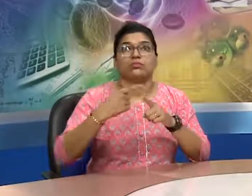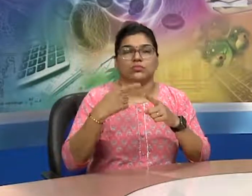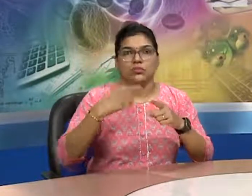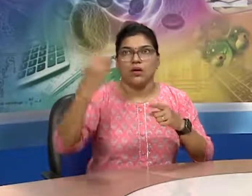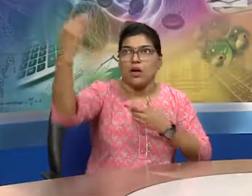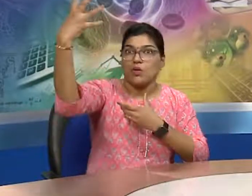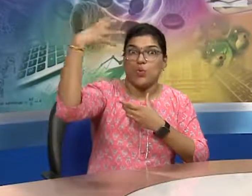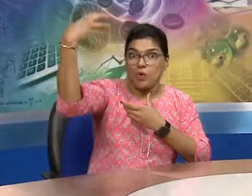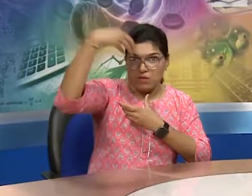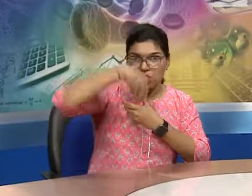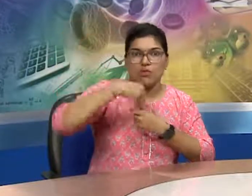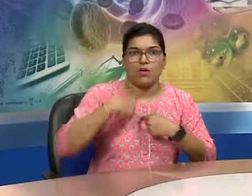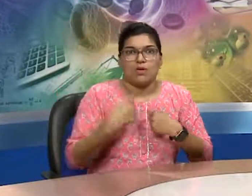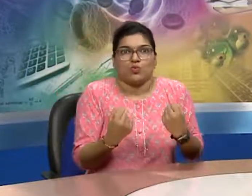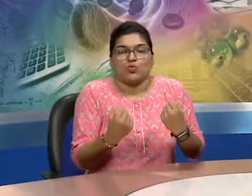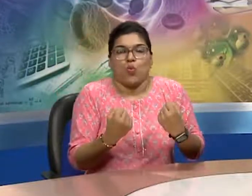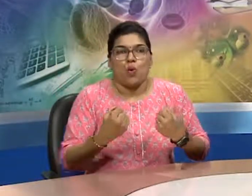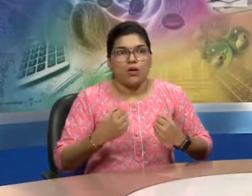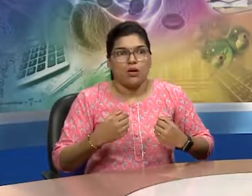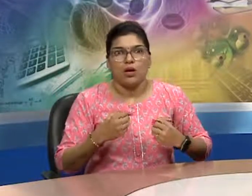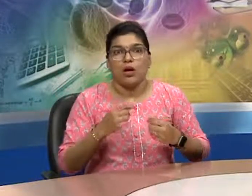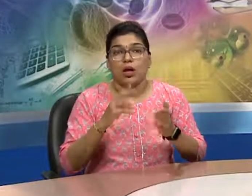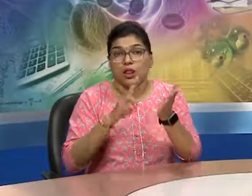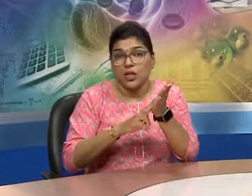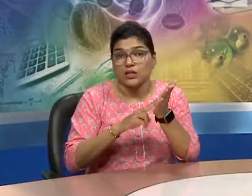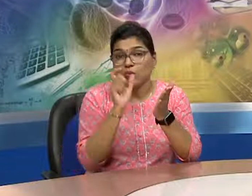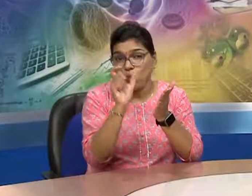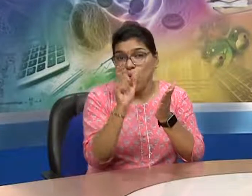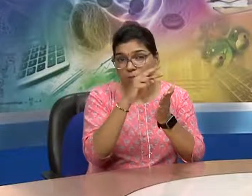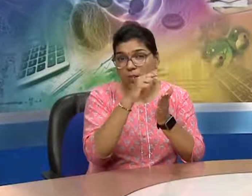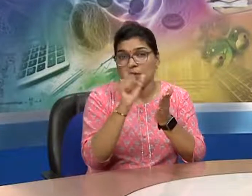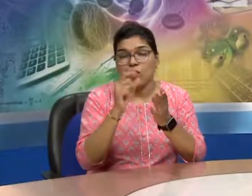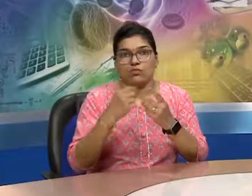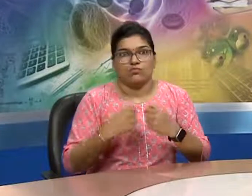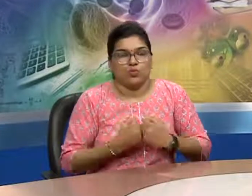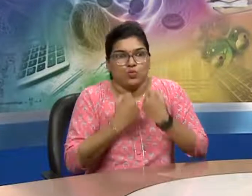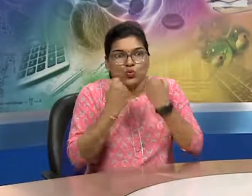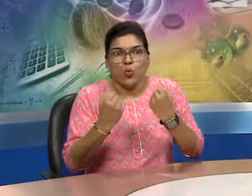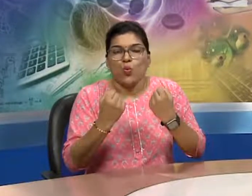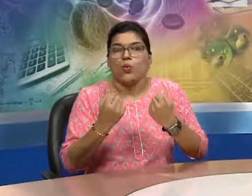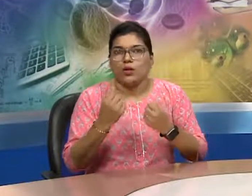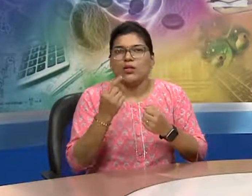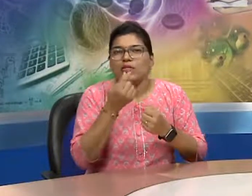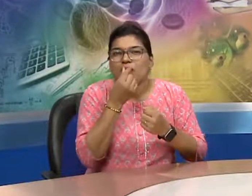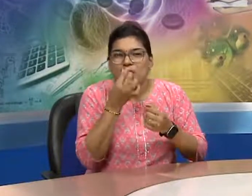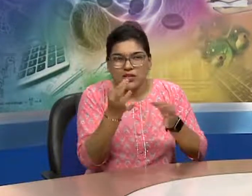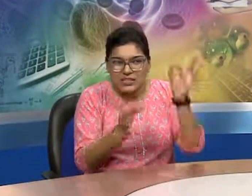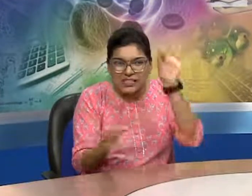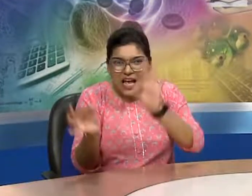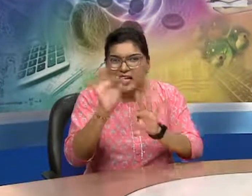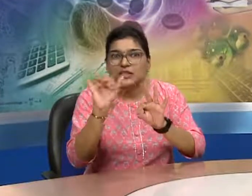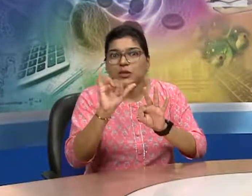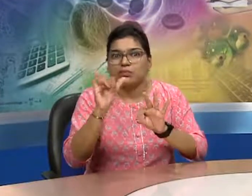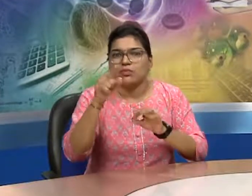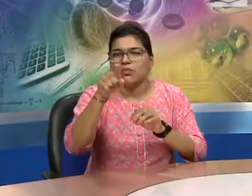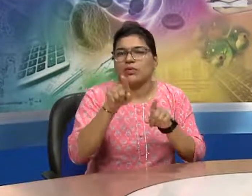different heights, and they all differ in their requirement for sunlight and